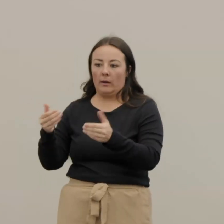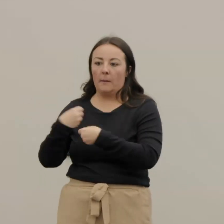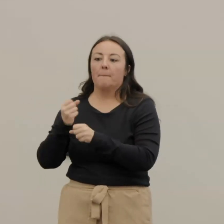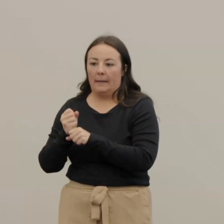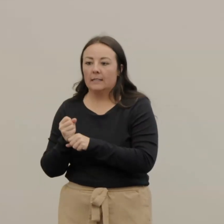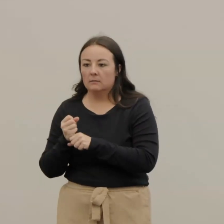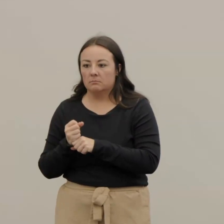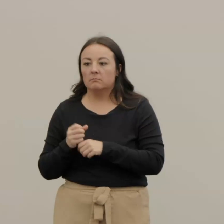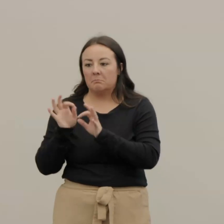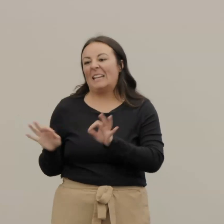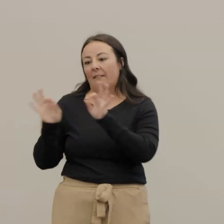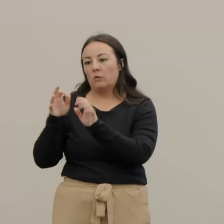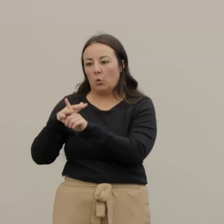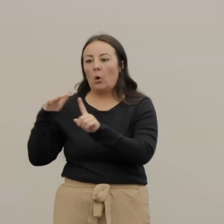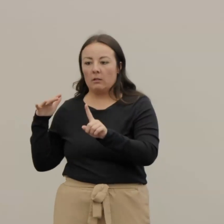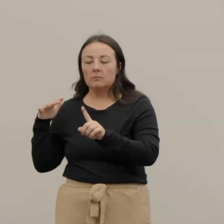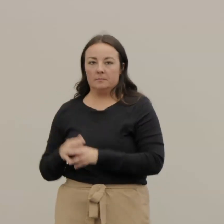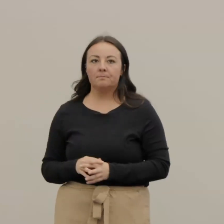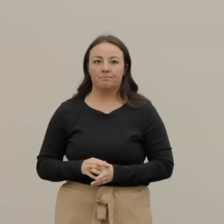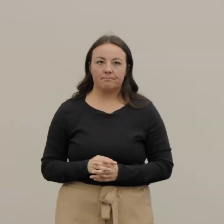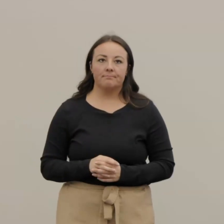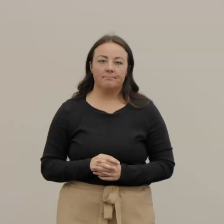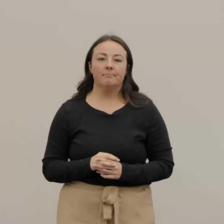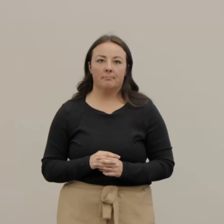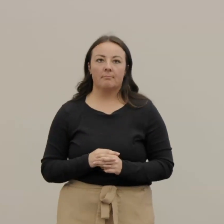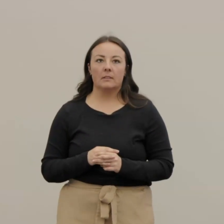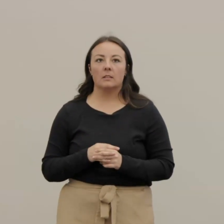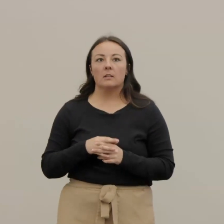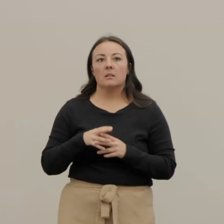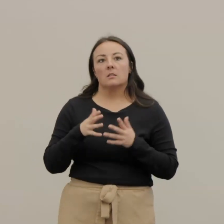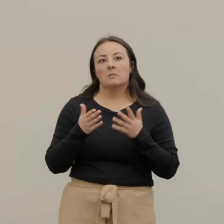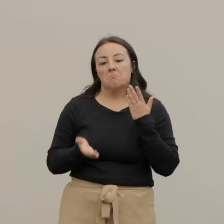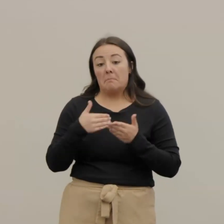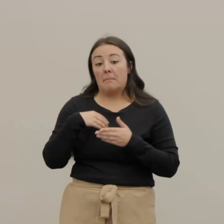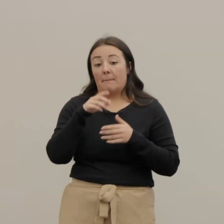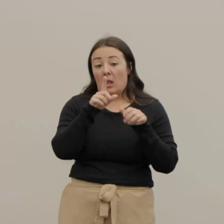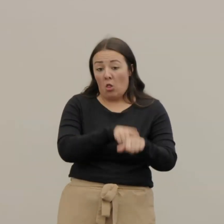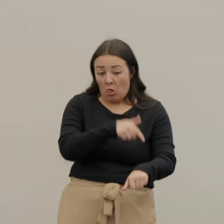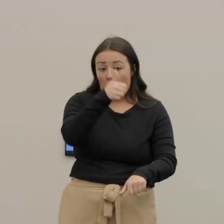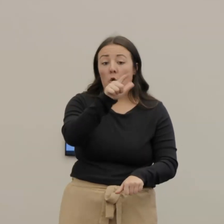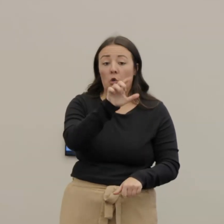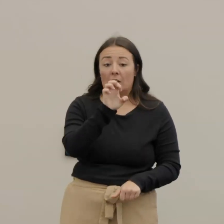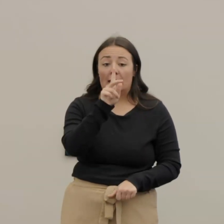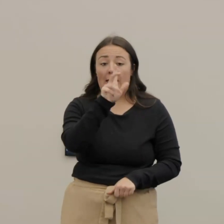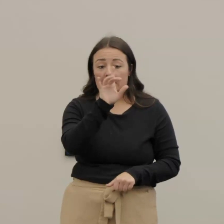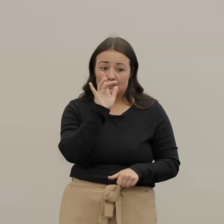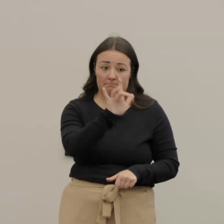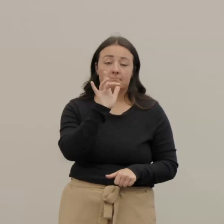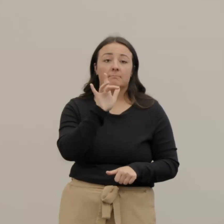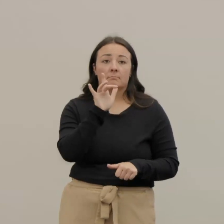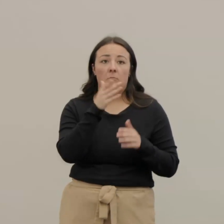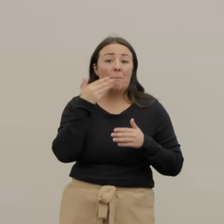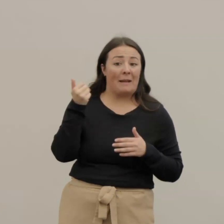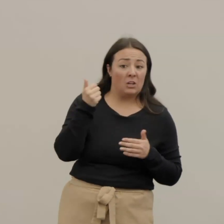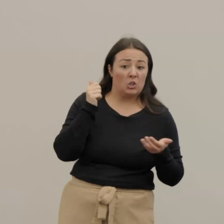surprising, some early link research showed that longer links are actually somewhat better instead of